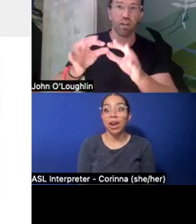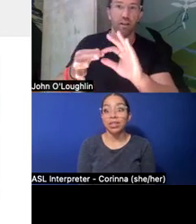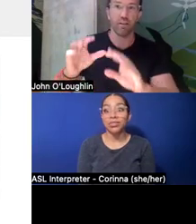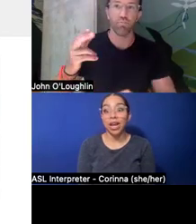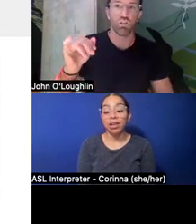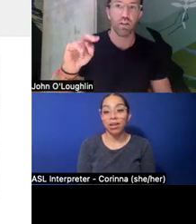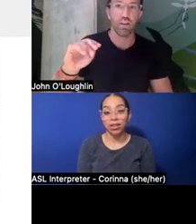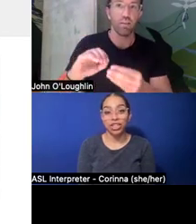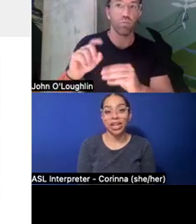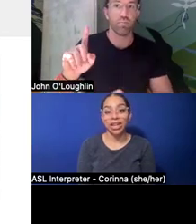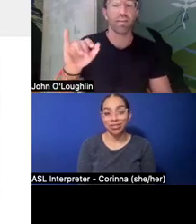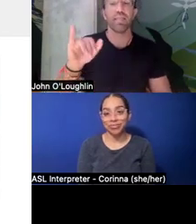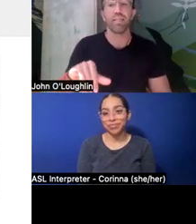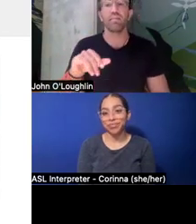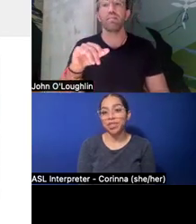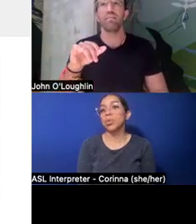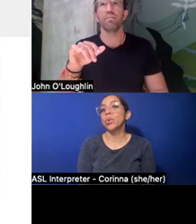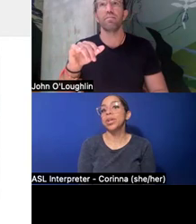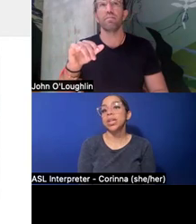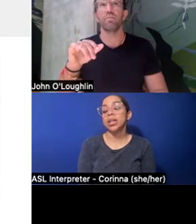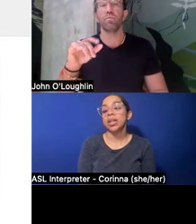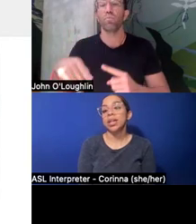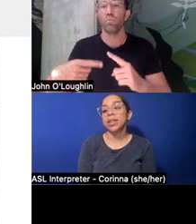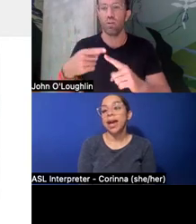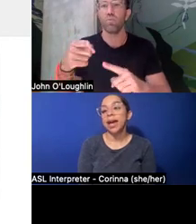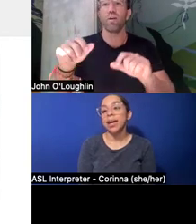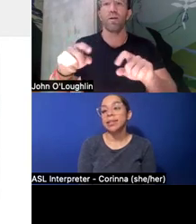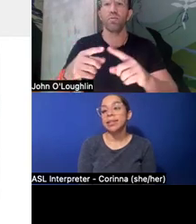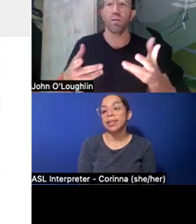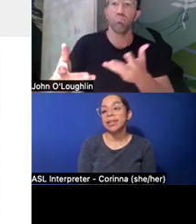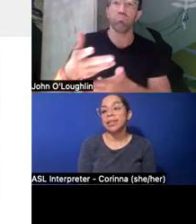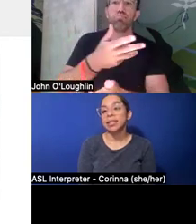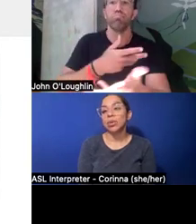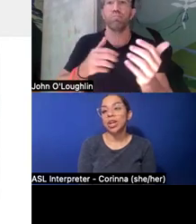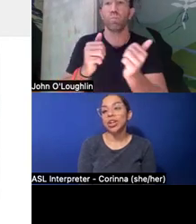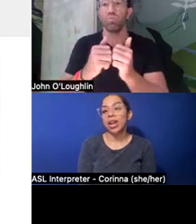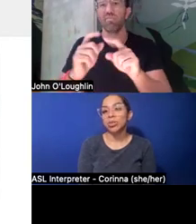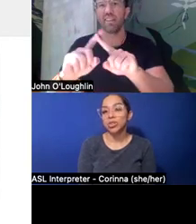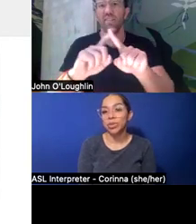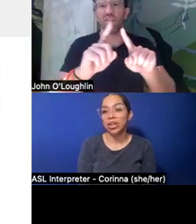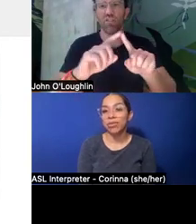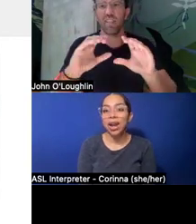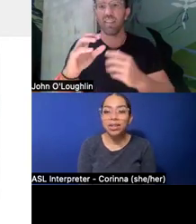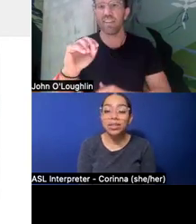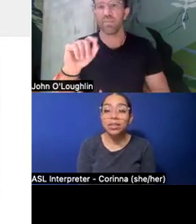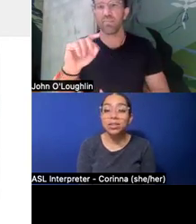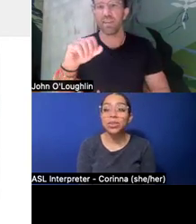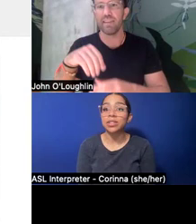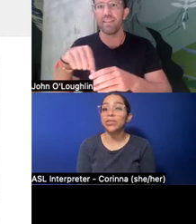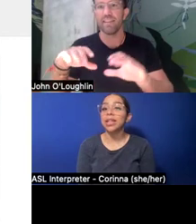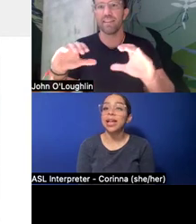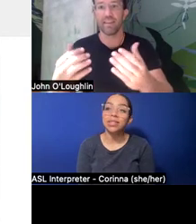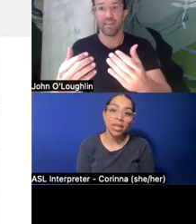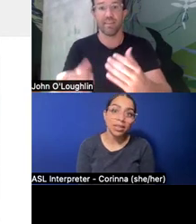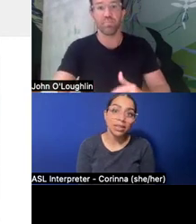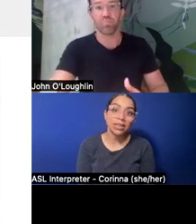That interactive dialogue chain, number one. That is where you're able to interact with